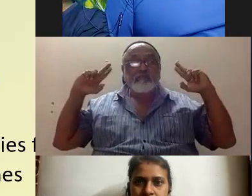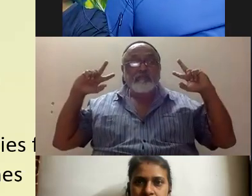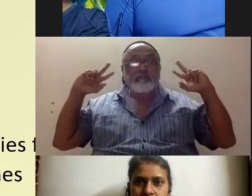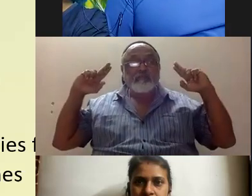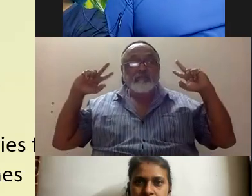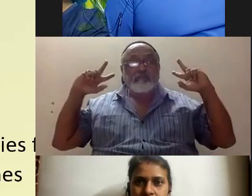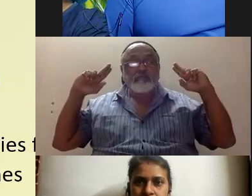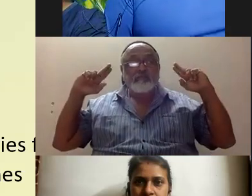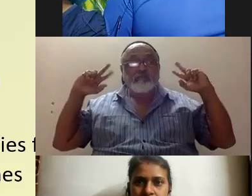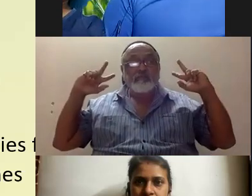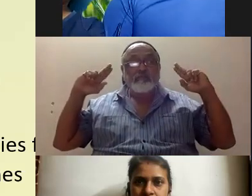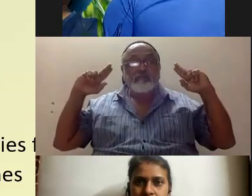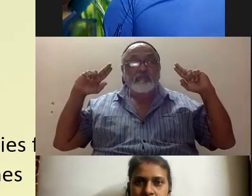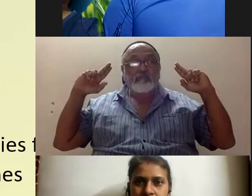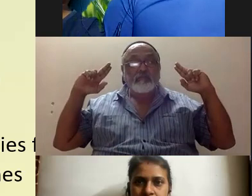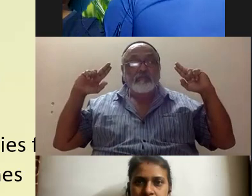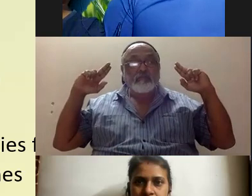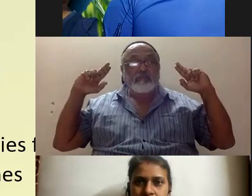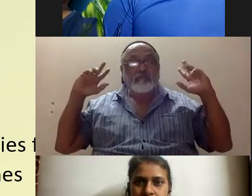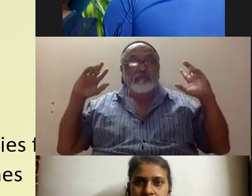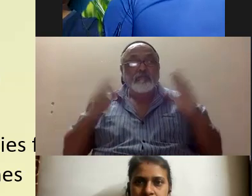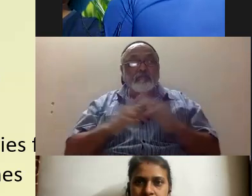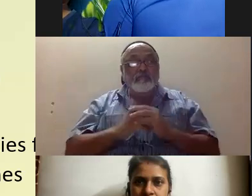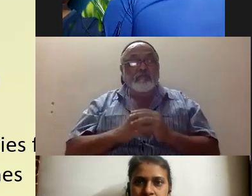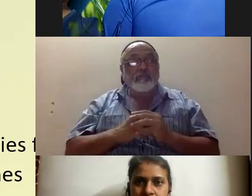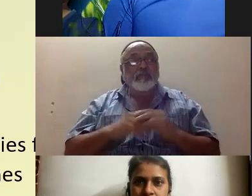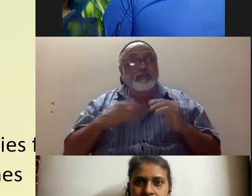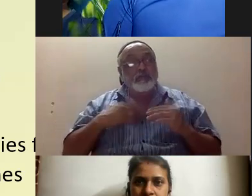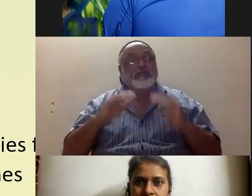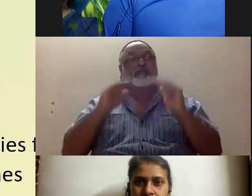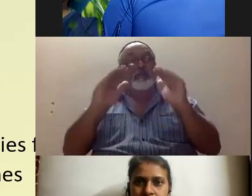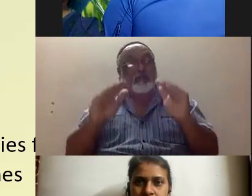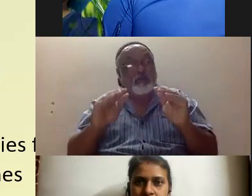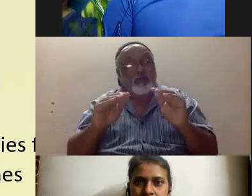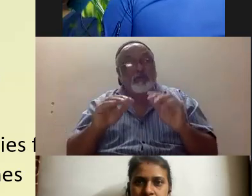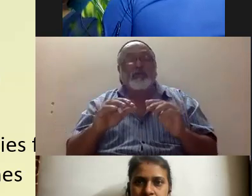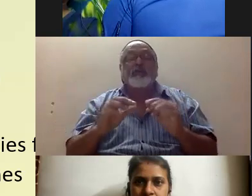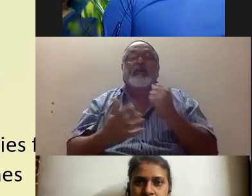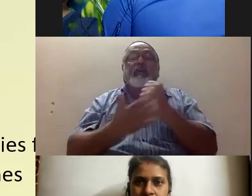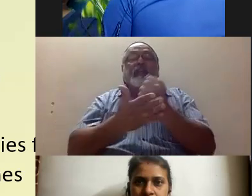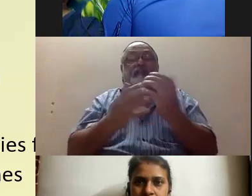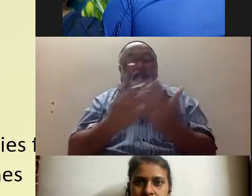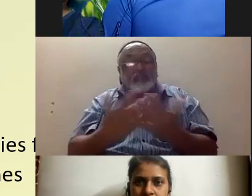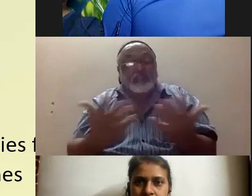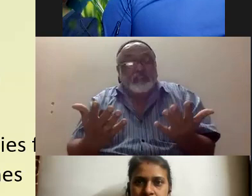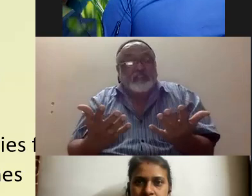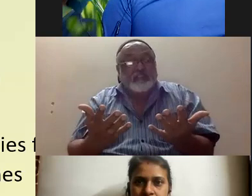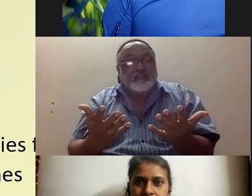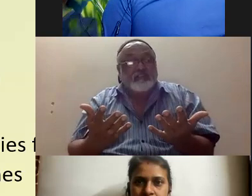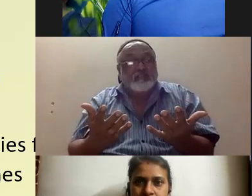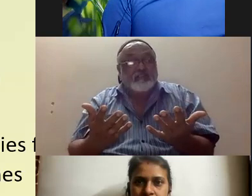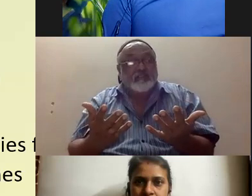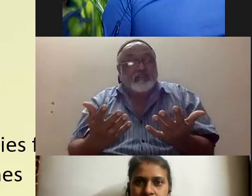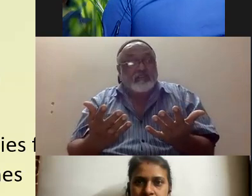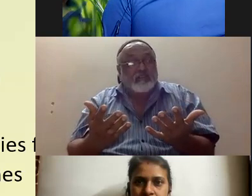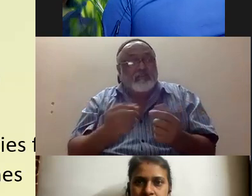reasonable, come and take up of people with disability, whether it is an assistive device or anything. I mean, there are